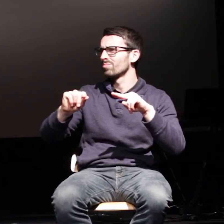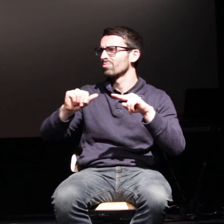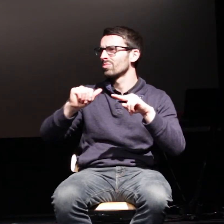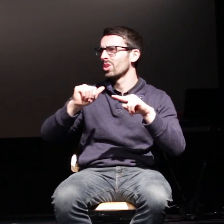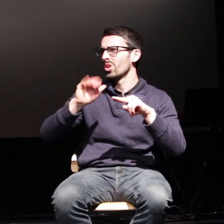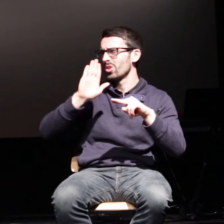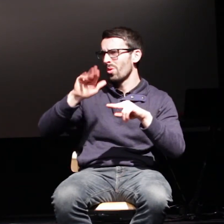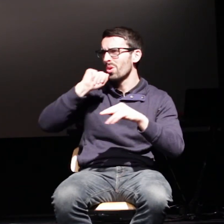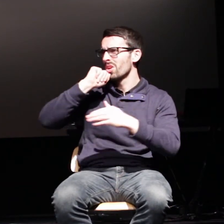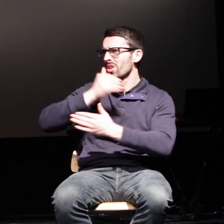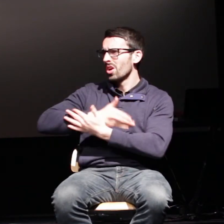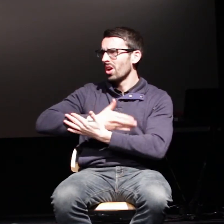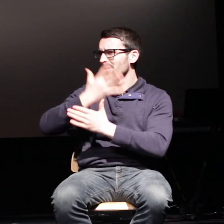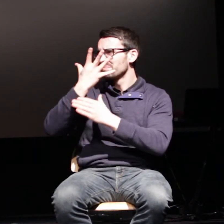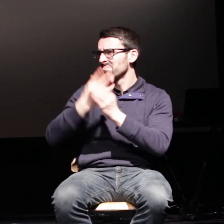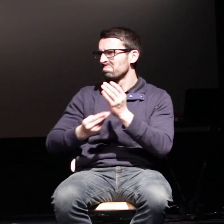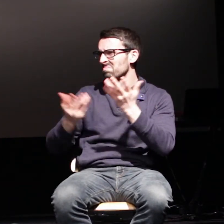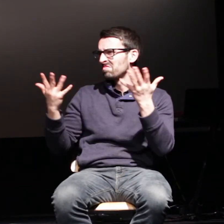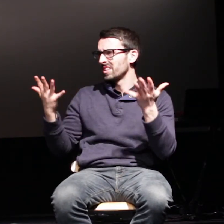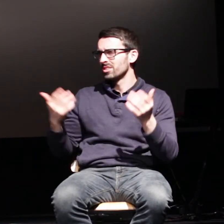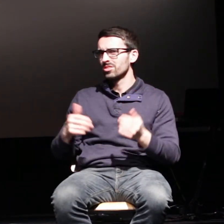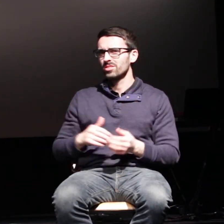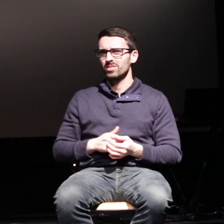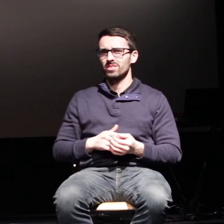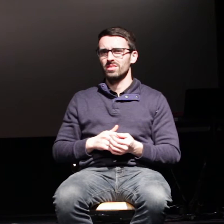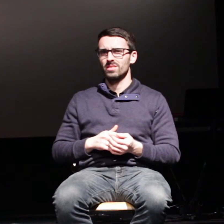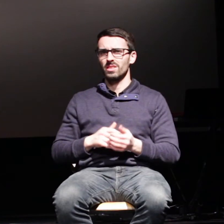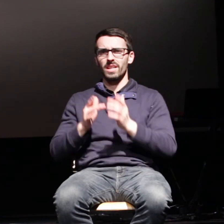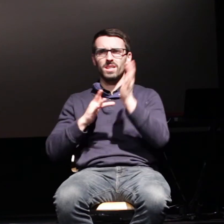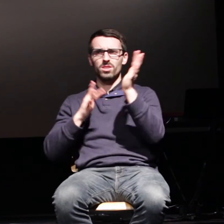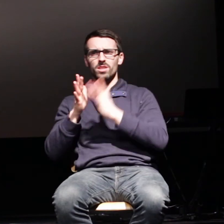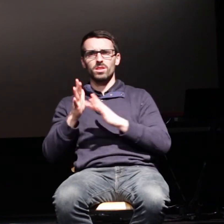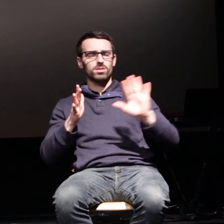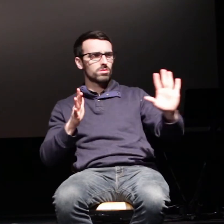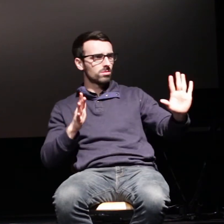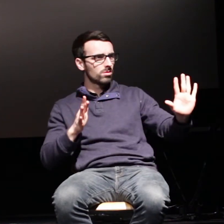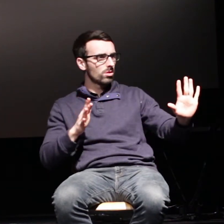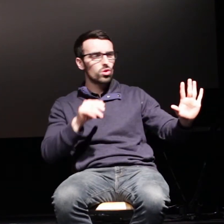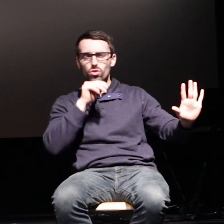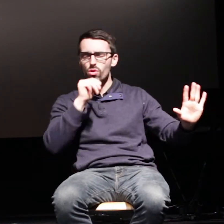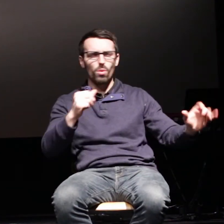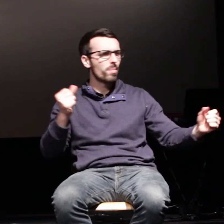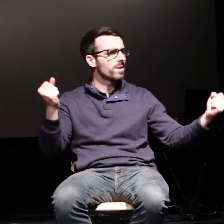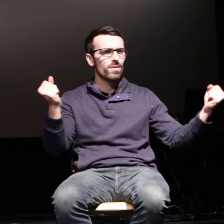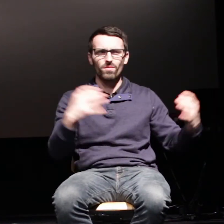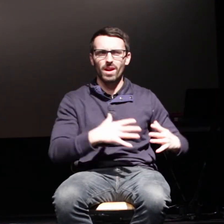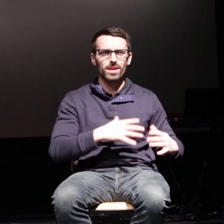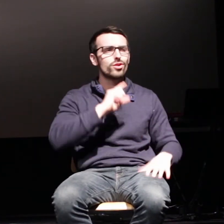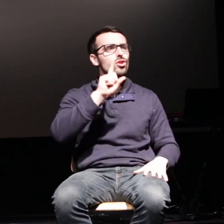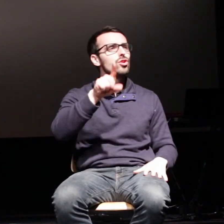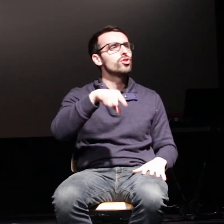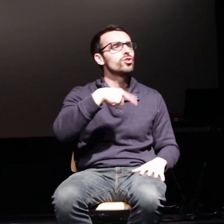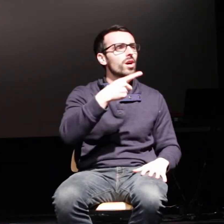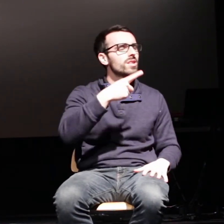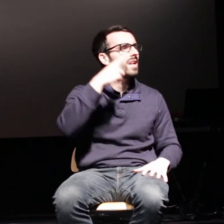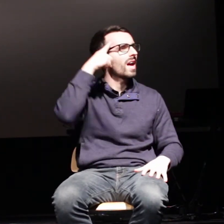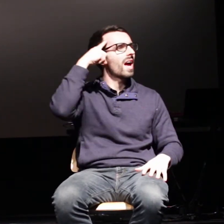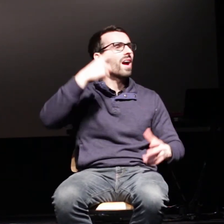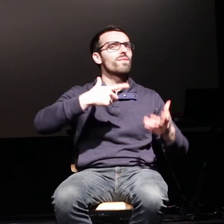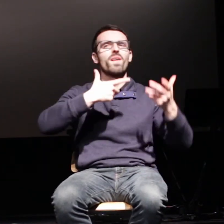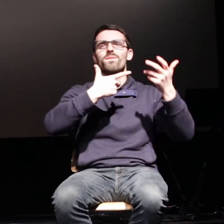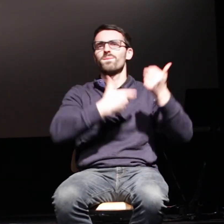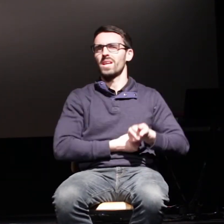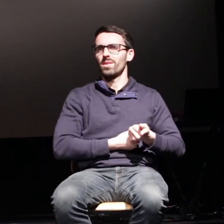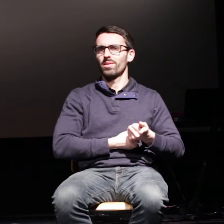already gone. And Jesus has the gall in this moment to say, don't be afraid, just have faith. Faith